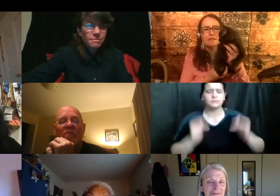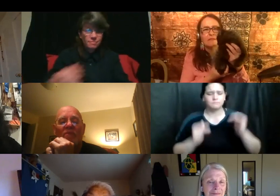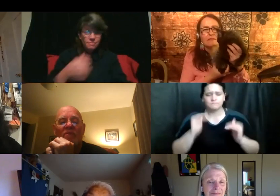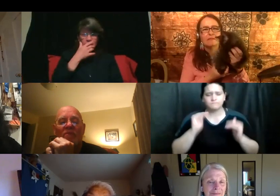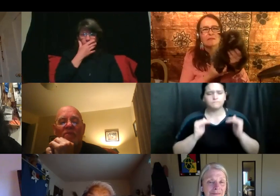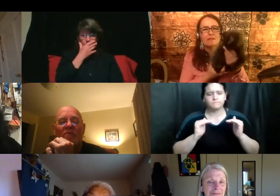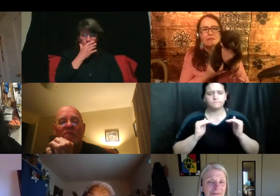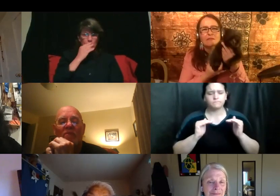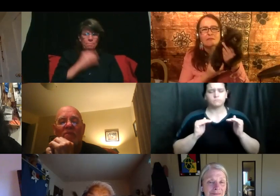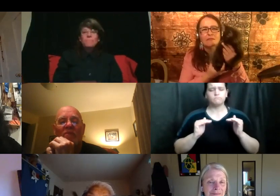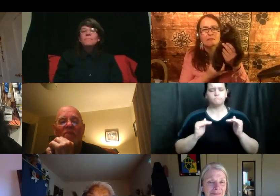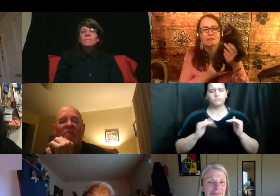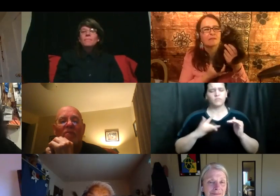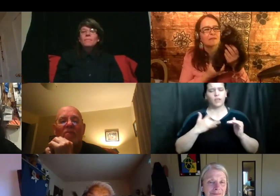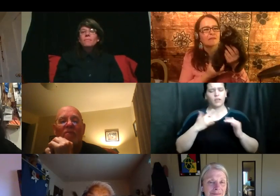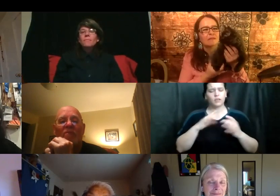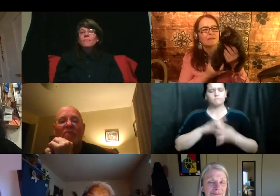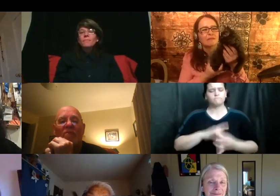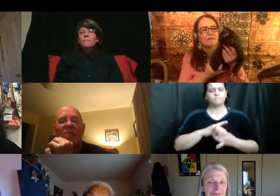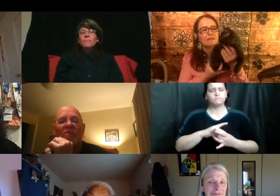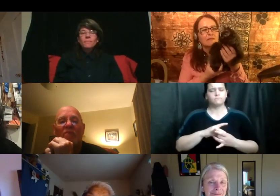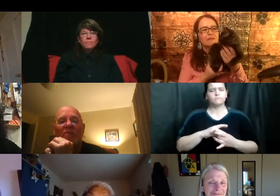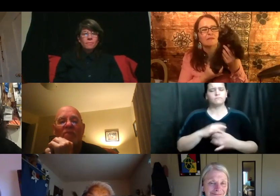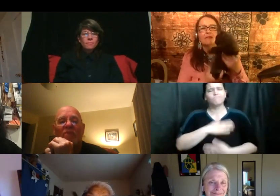I'm just grateful for all of you.